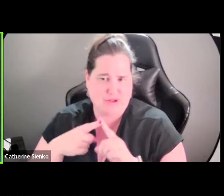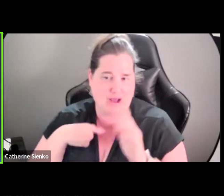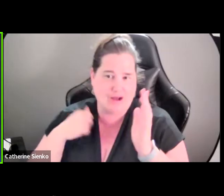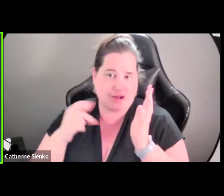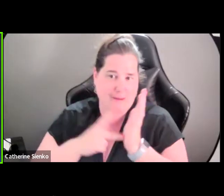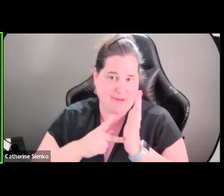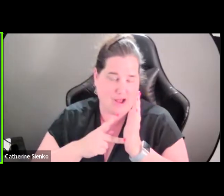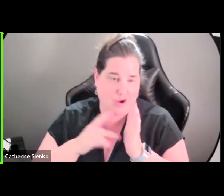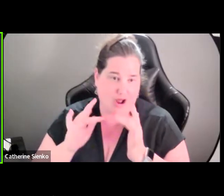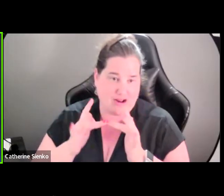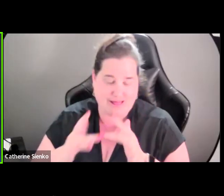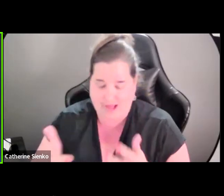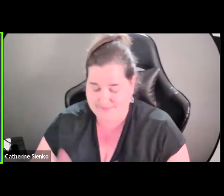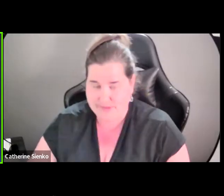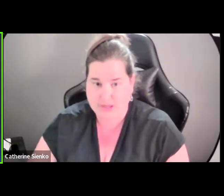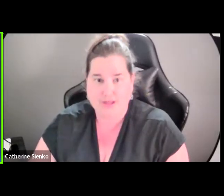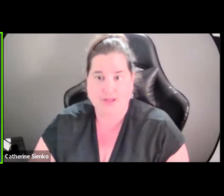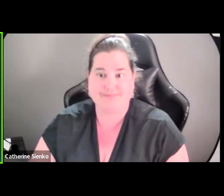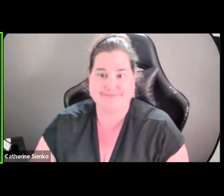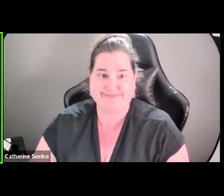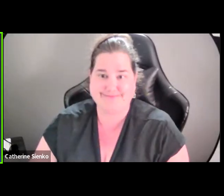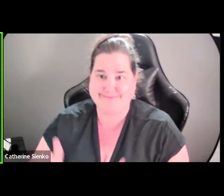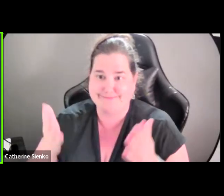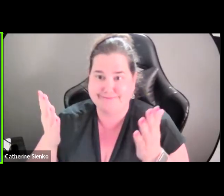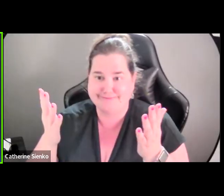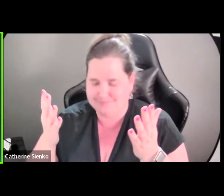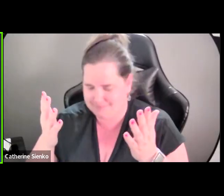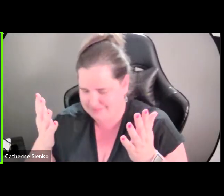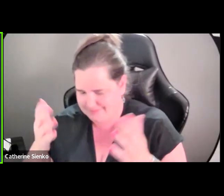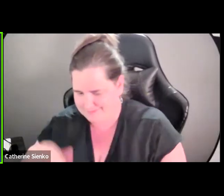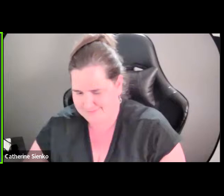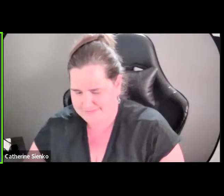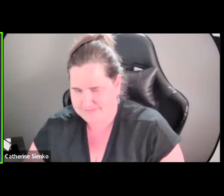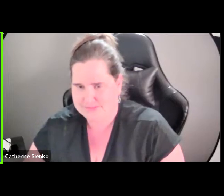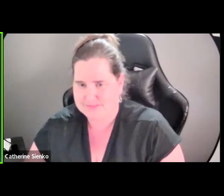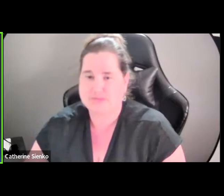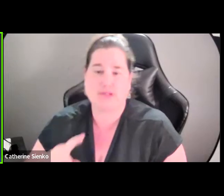Sarah Benton will take the lead over for me until I return online.